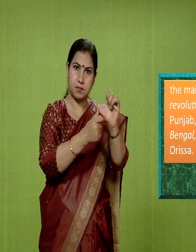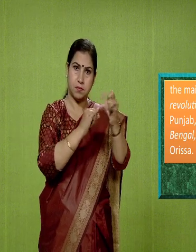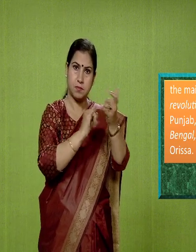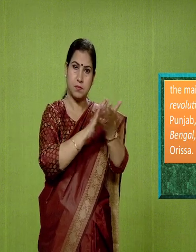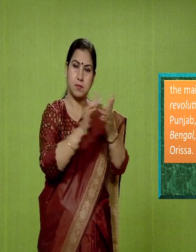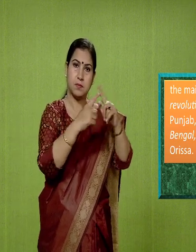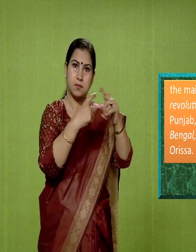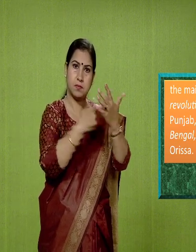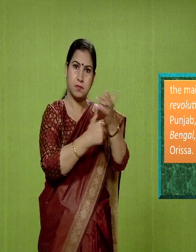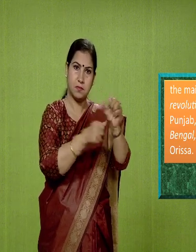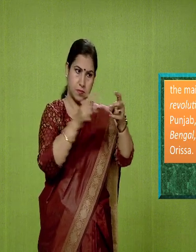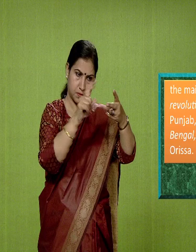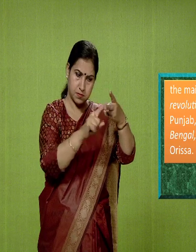the third is Bengal,